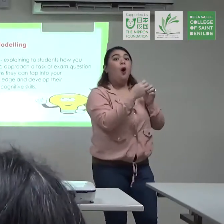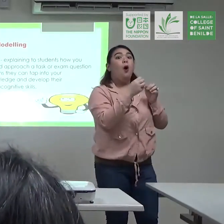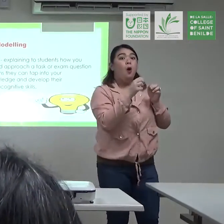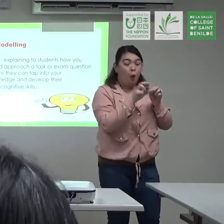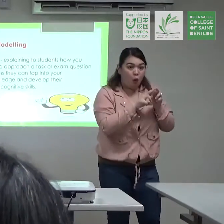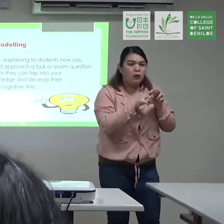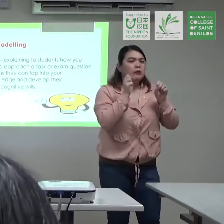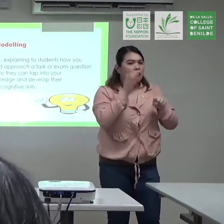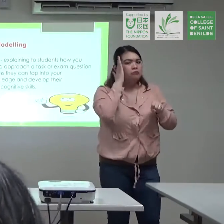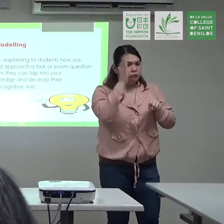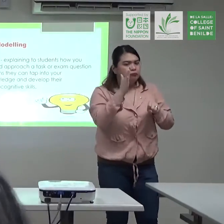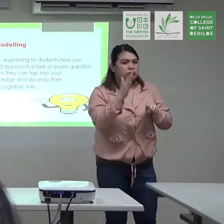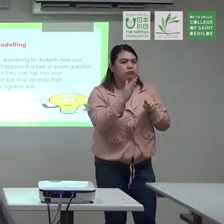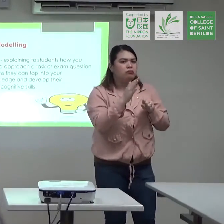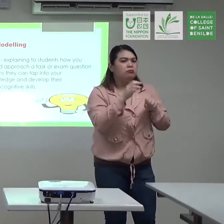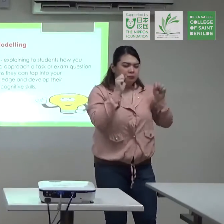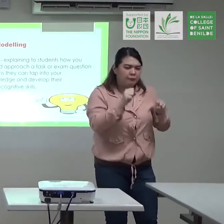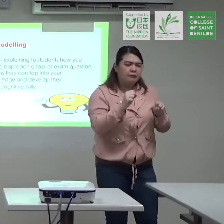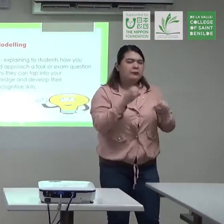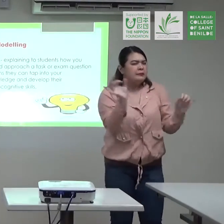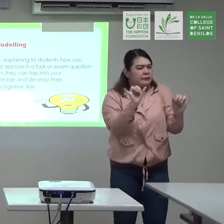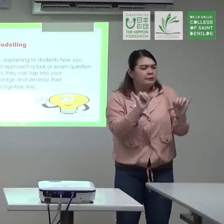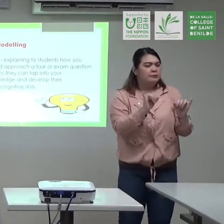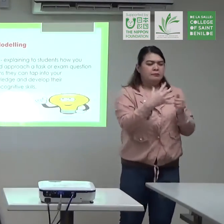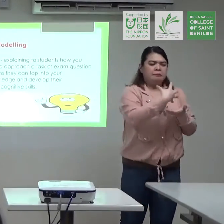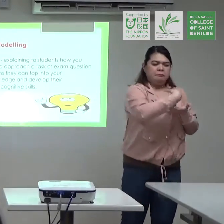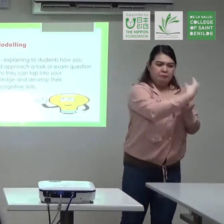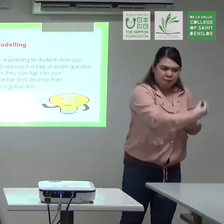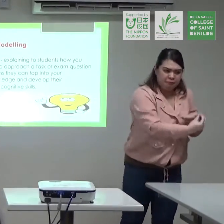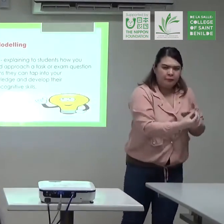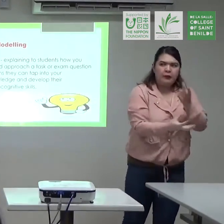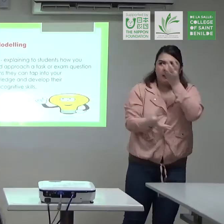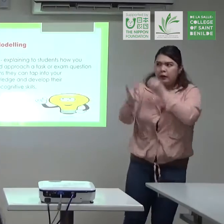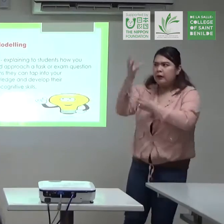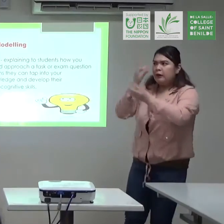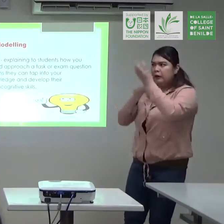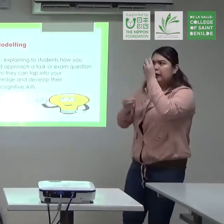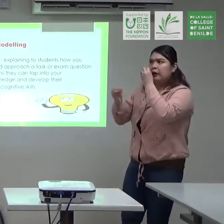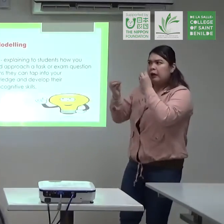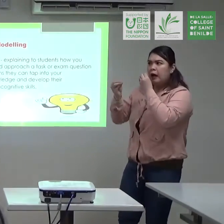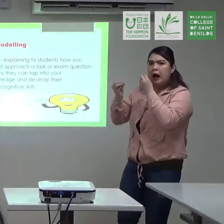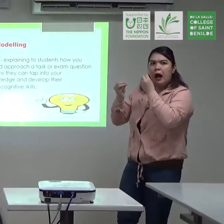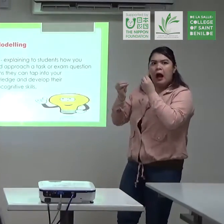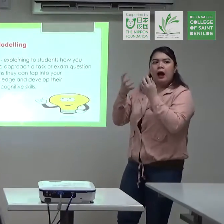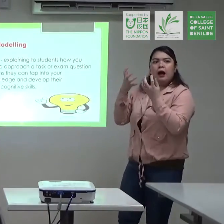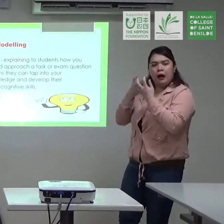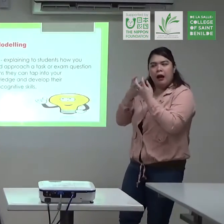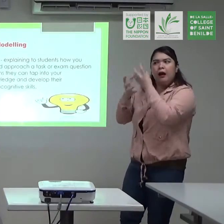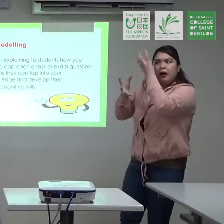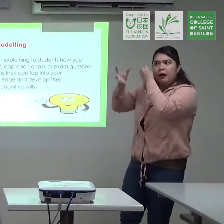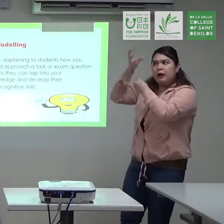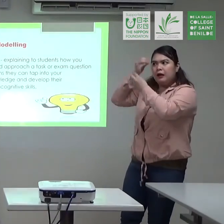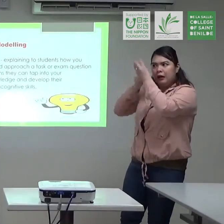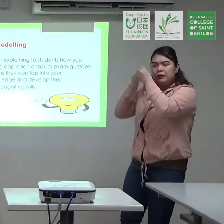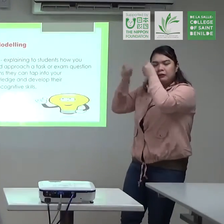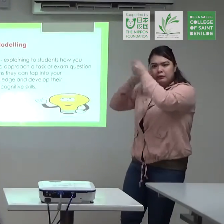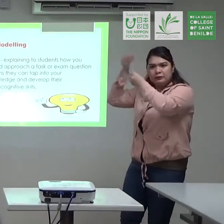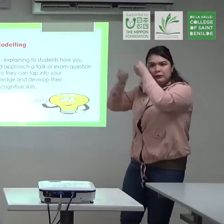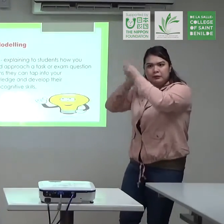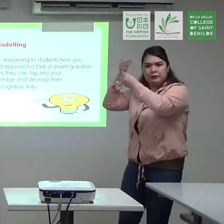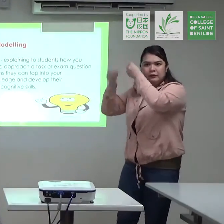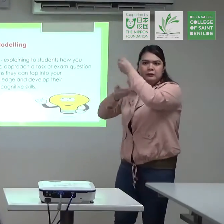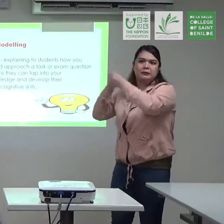question means they can tap into your knowledge and develop their metacognitive